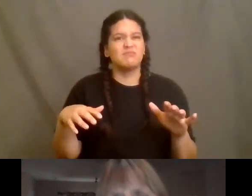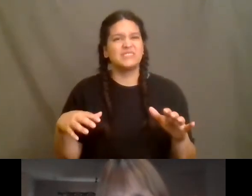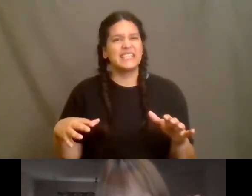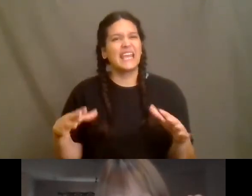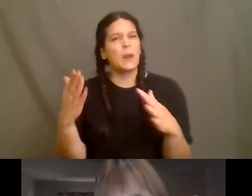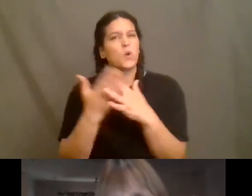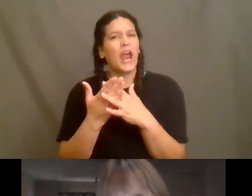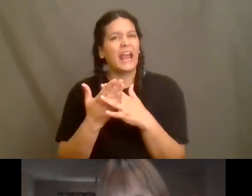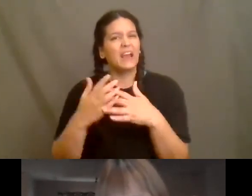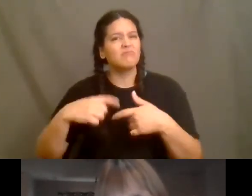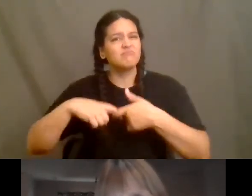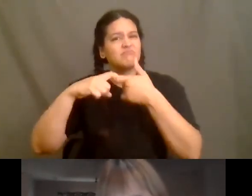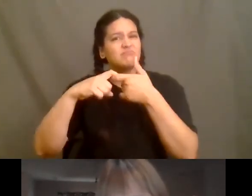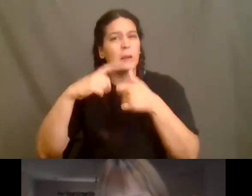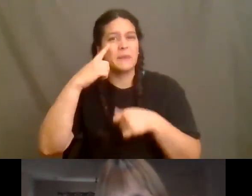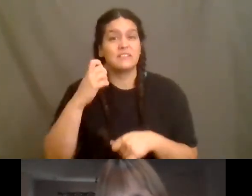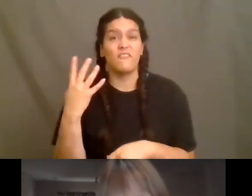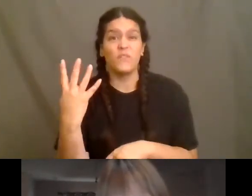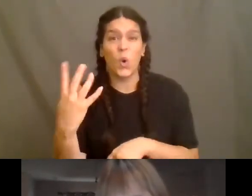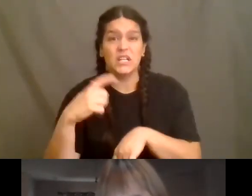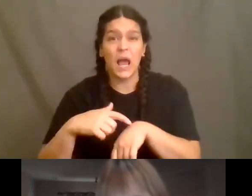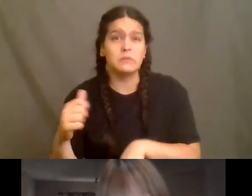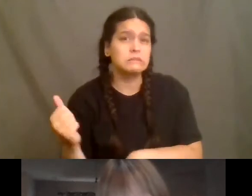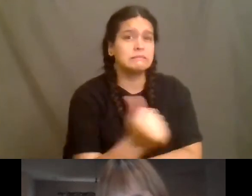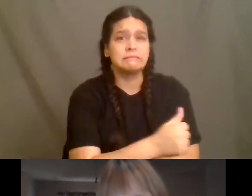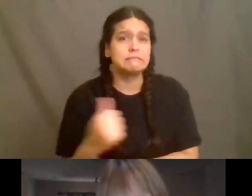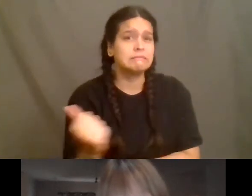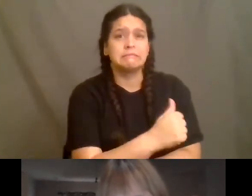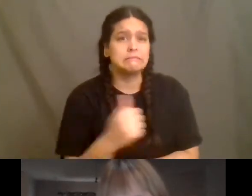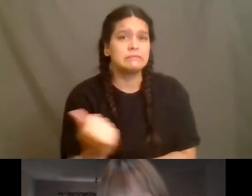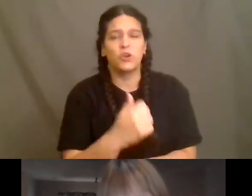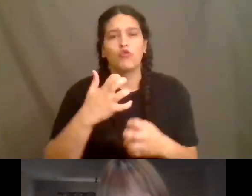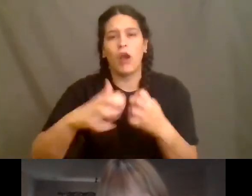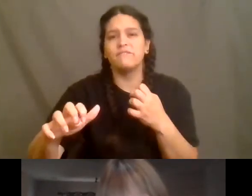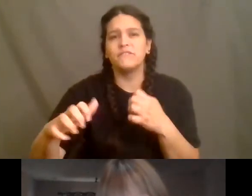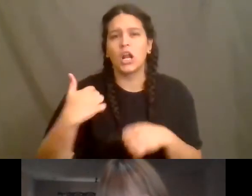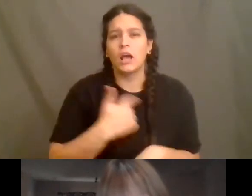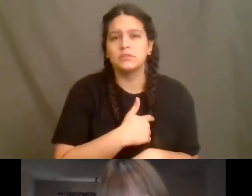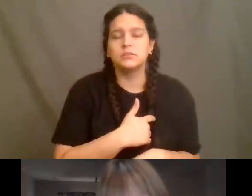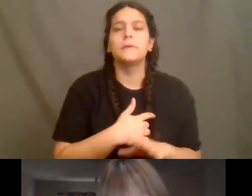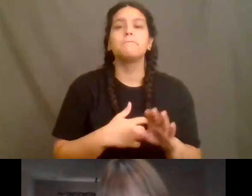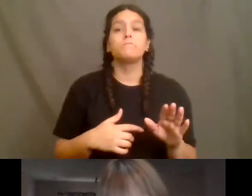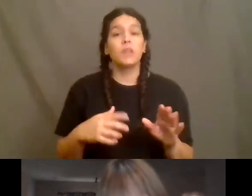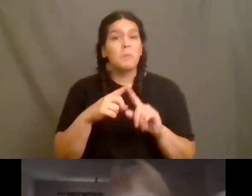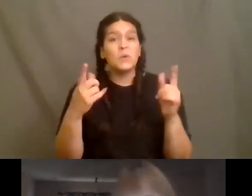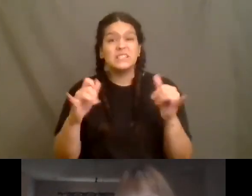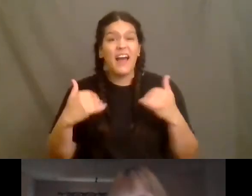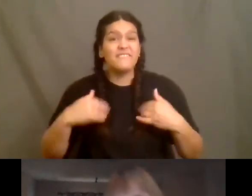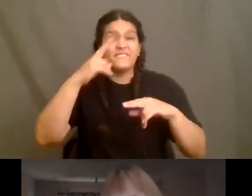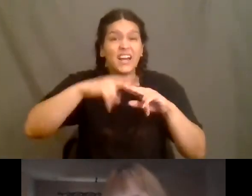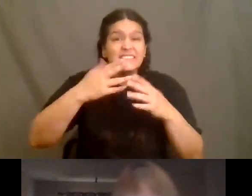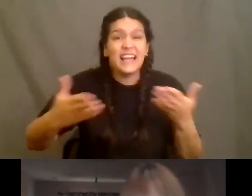was a beautiful, beautiful trip, but we will keep you posted. We got some very fun stuff happening for Black Mountain in